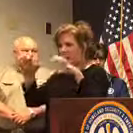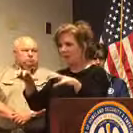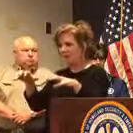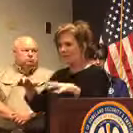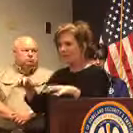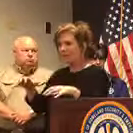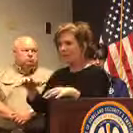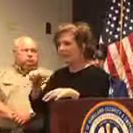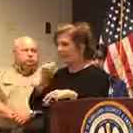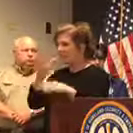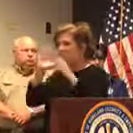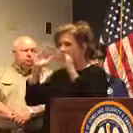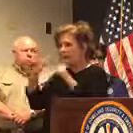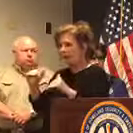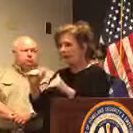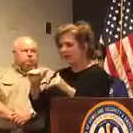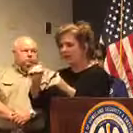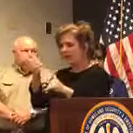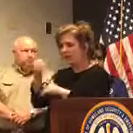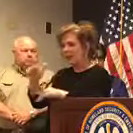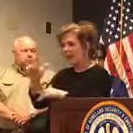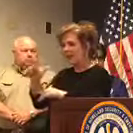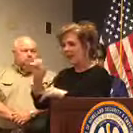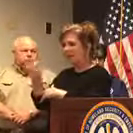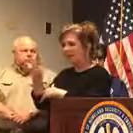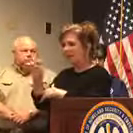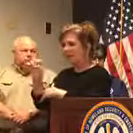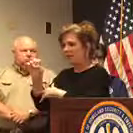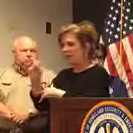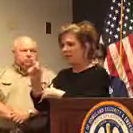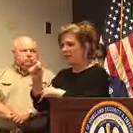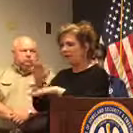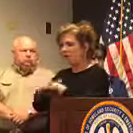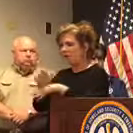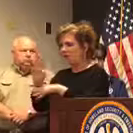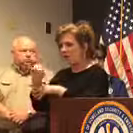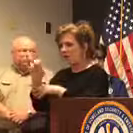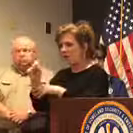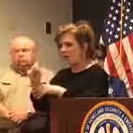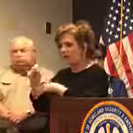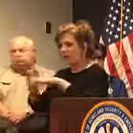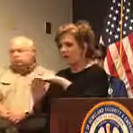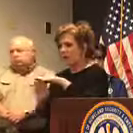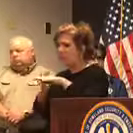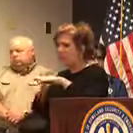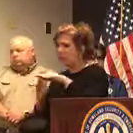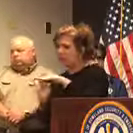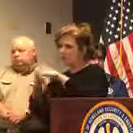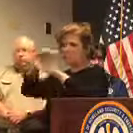not anticipate any levees along the Mississippi River being overtopped. We do not anticipate any